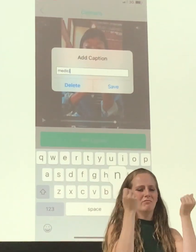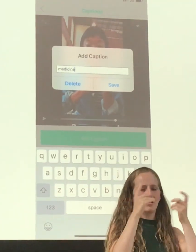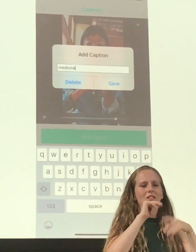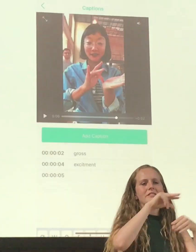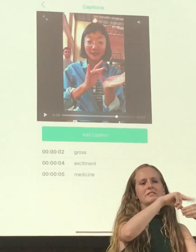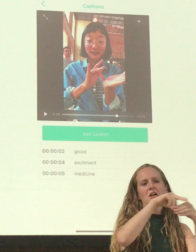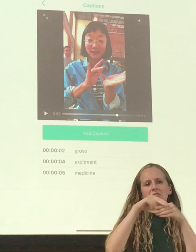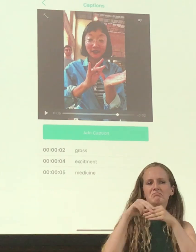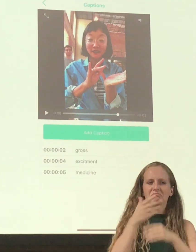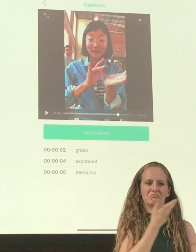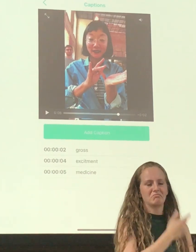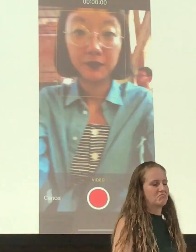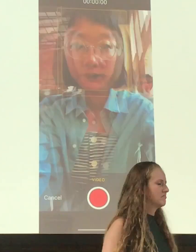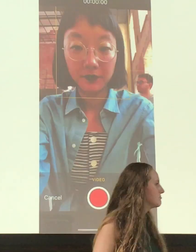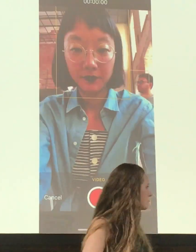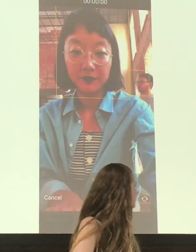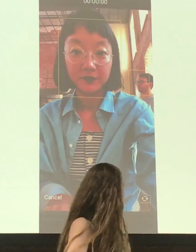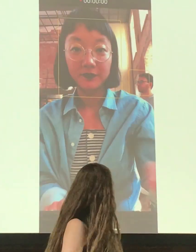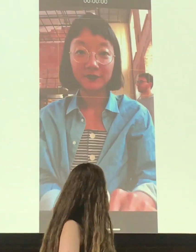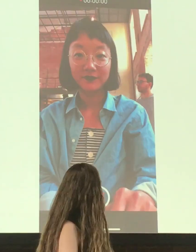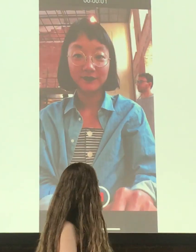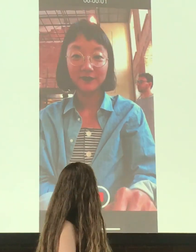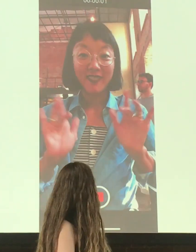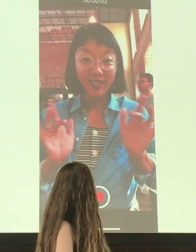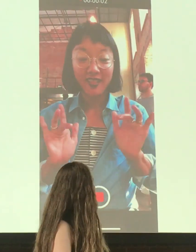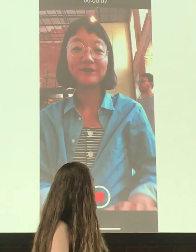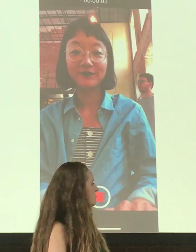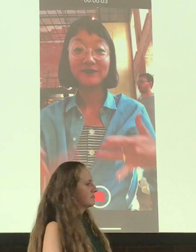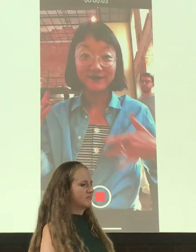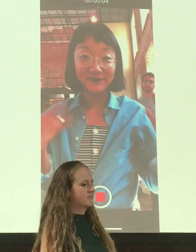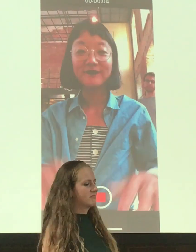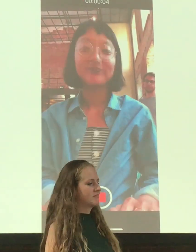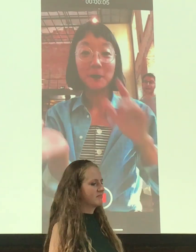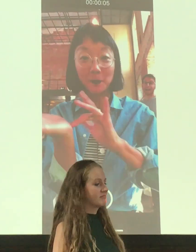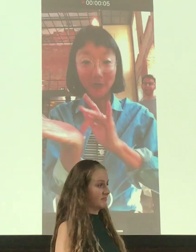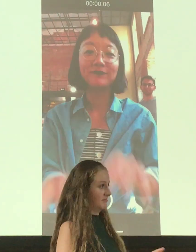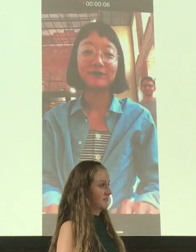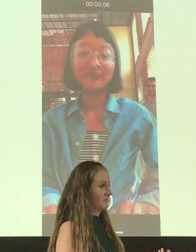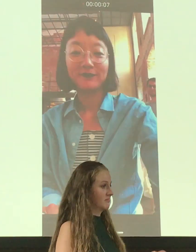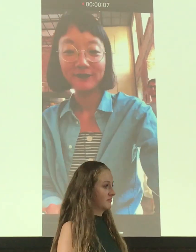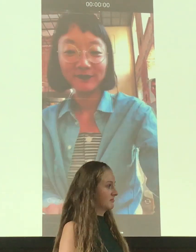of the sign language and tag it for meaning into the comments.